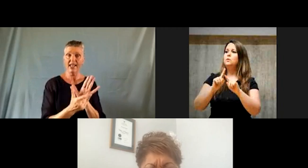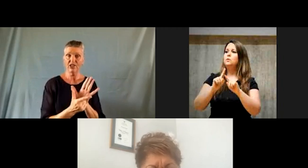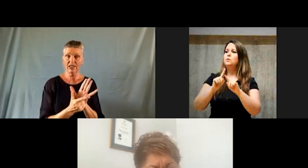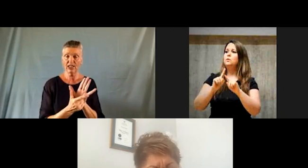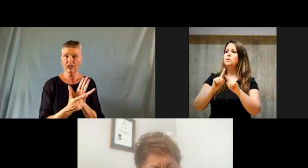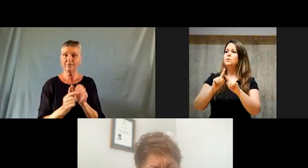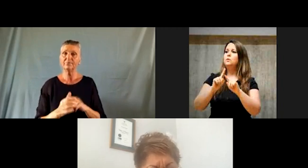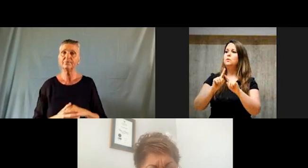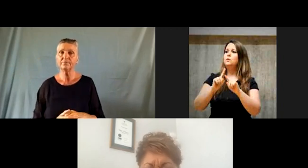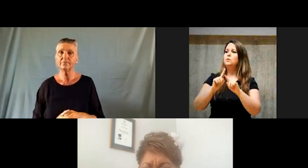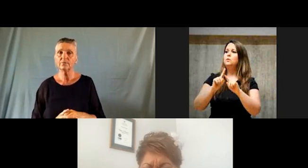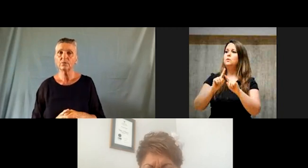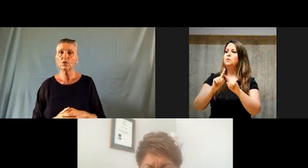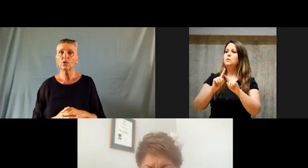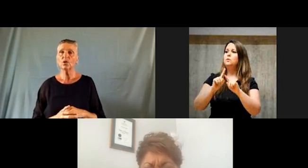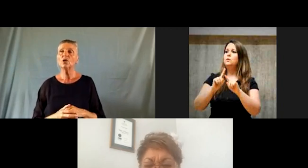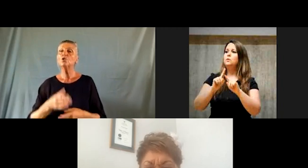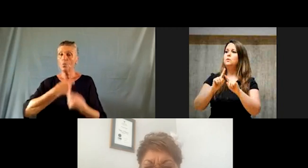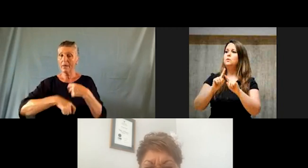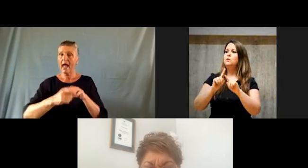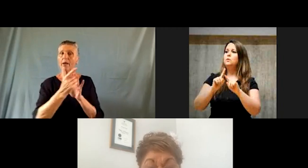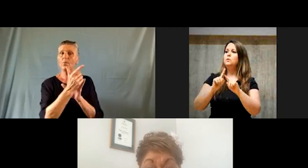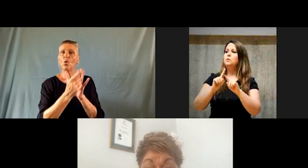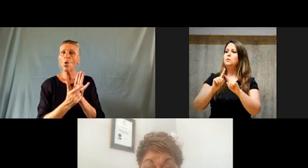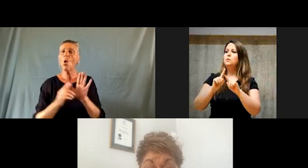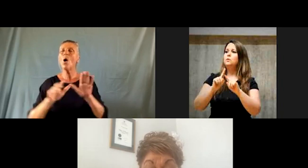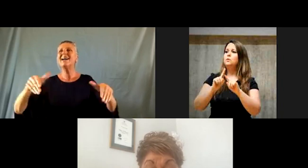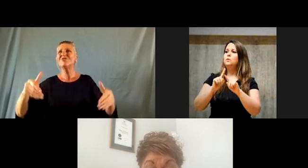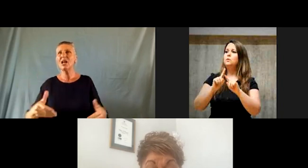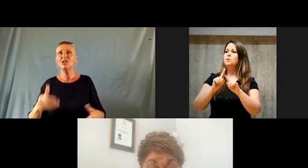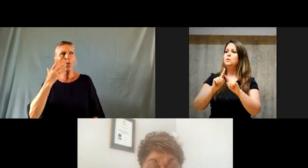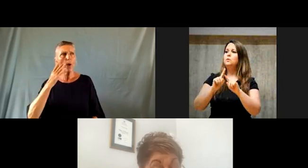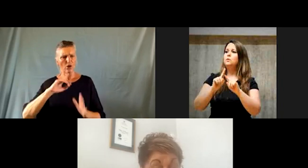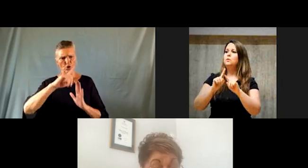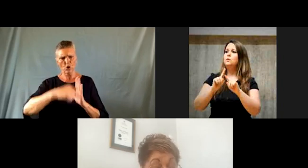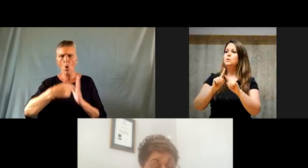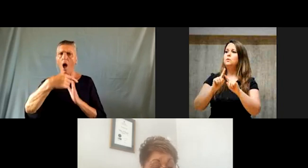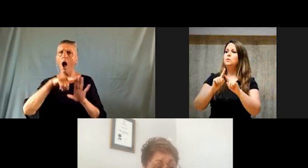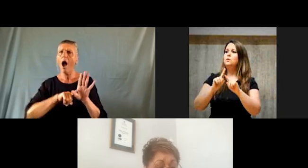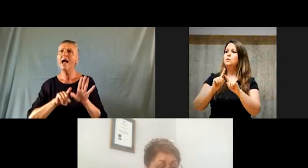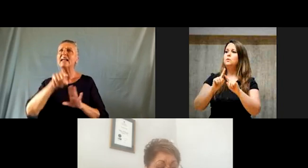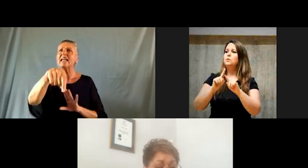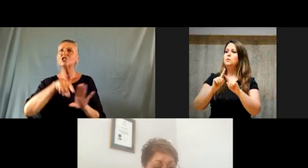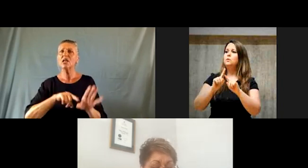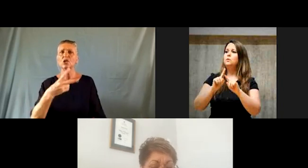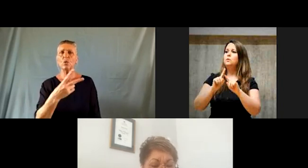into Parliament, into law, introduction in July next year, 2022.